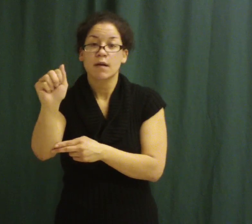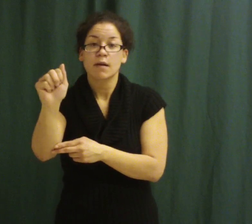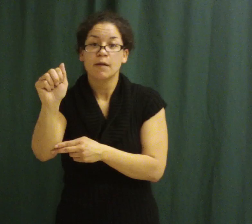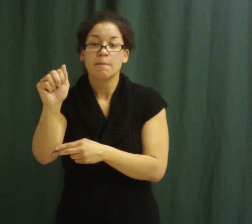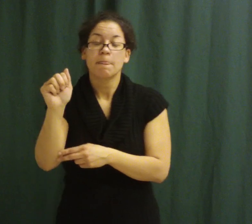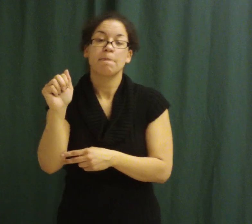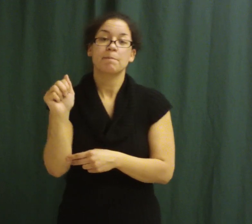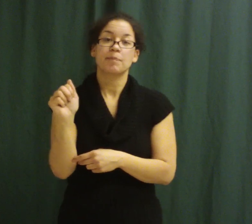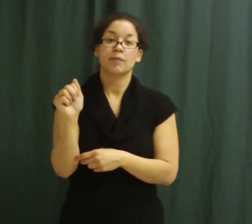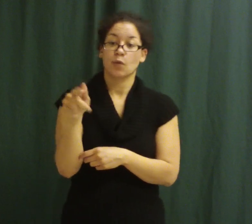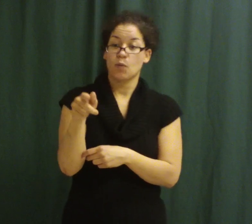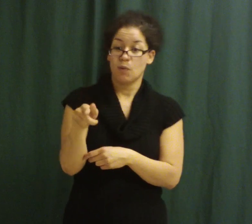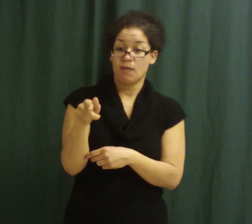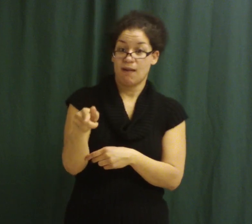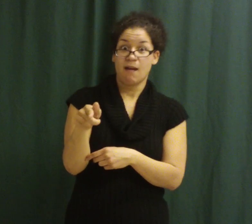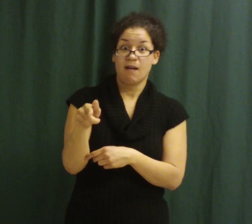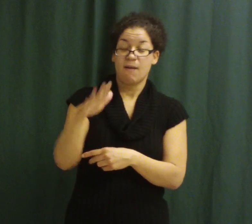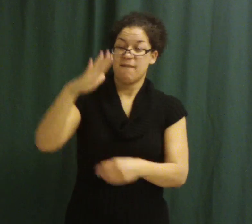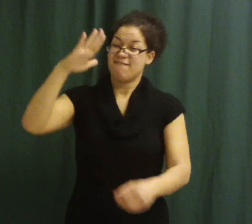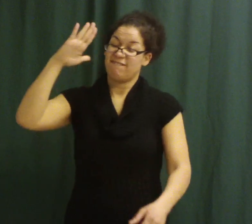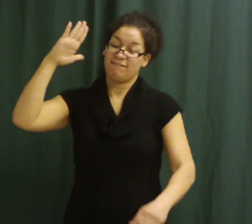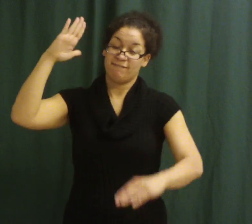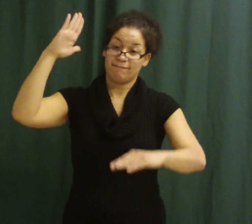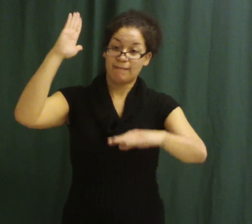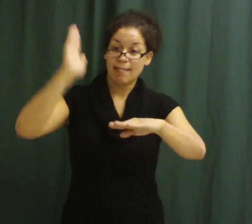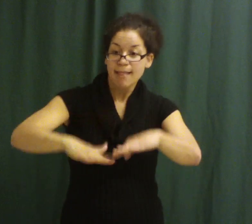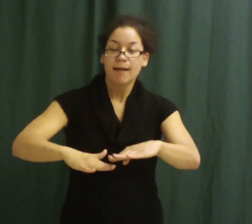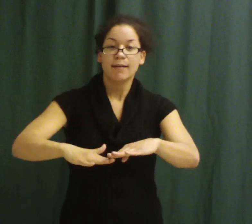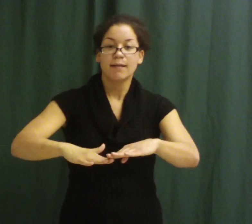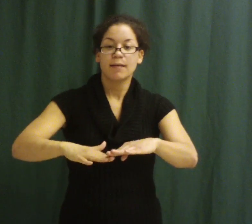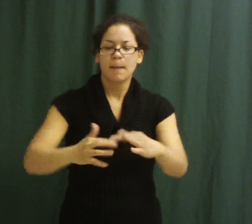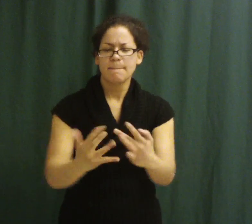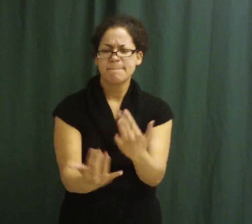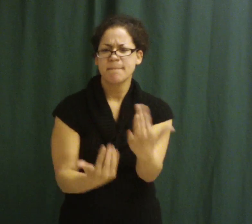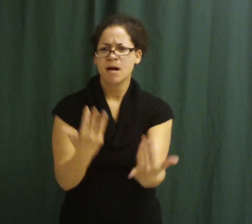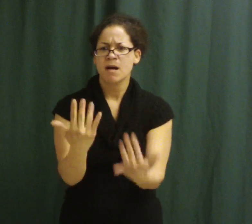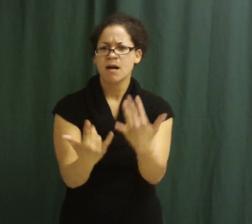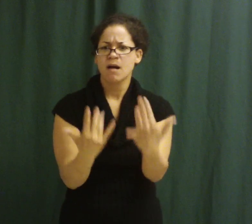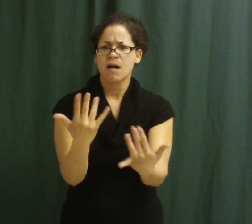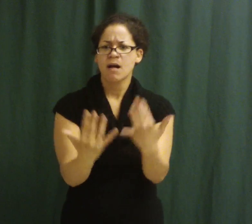was flattened and burned by a mysterious fireball.